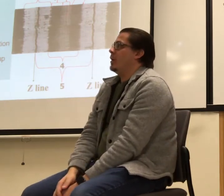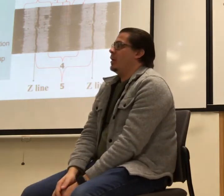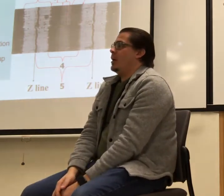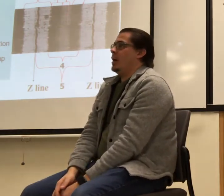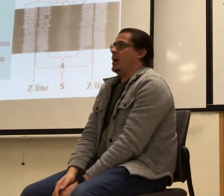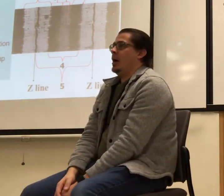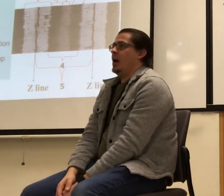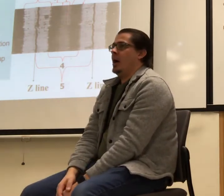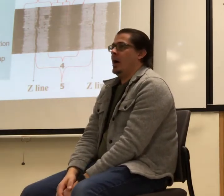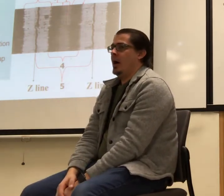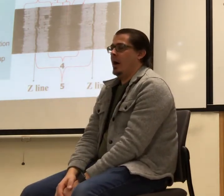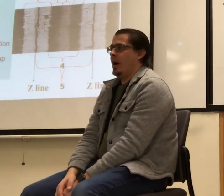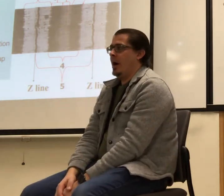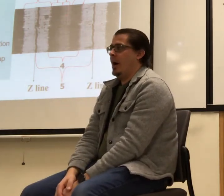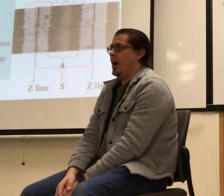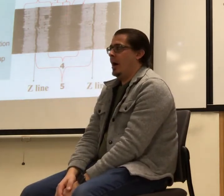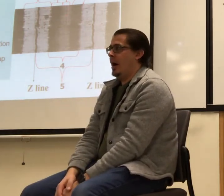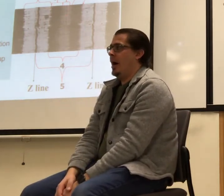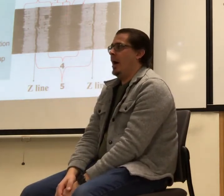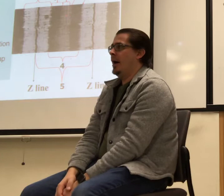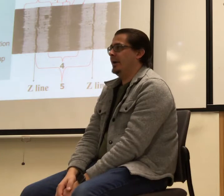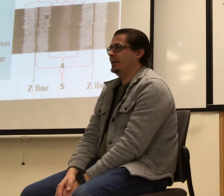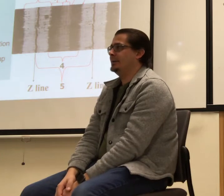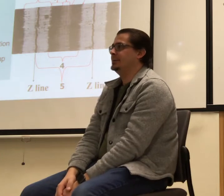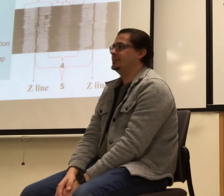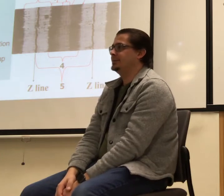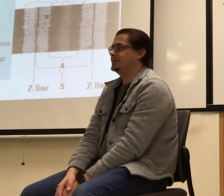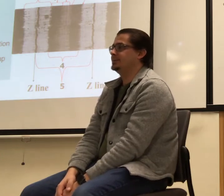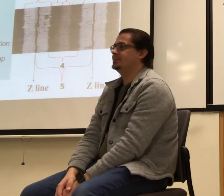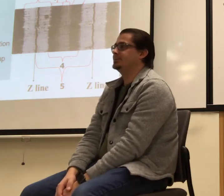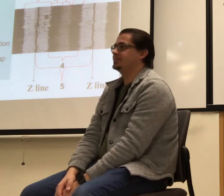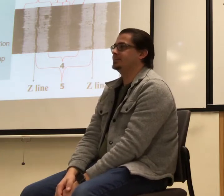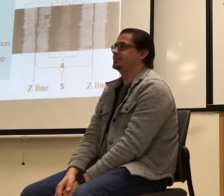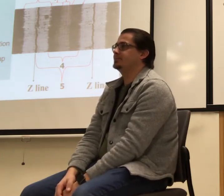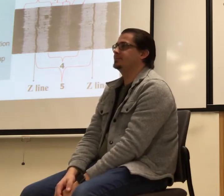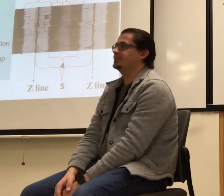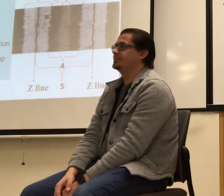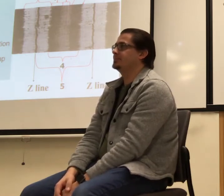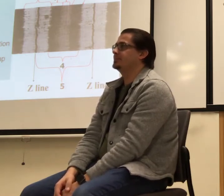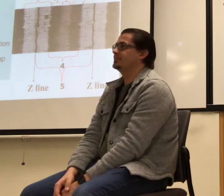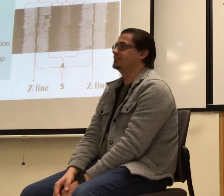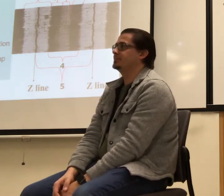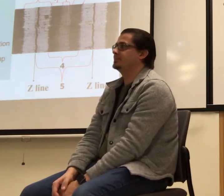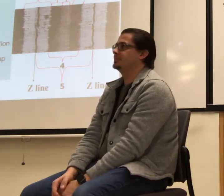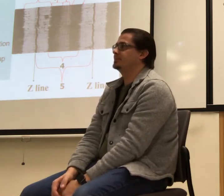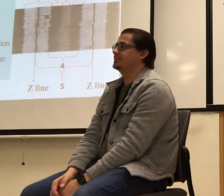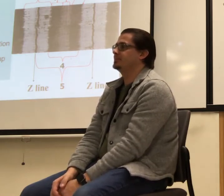One, two, three, four, five, 6,